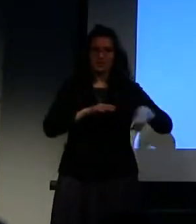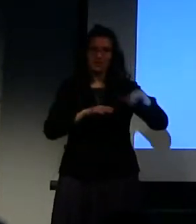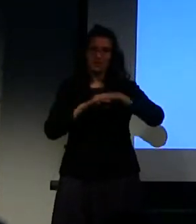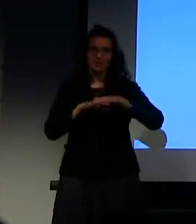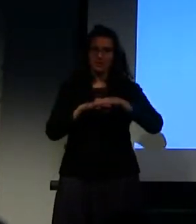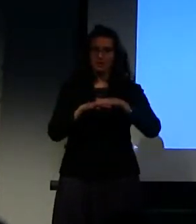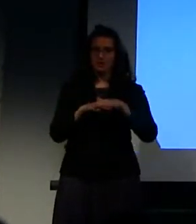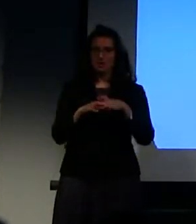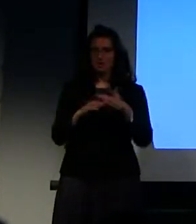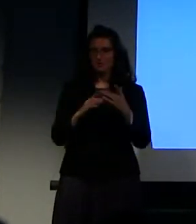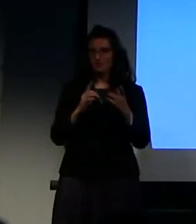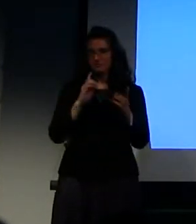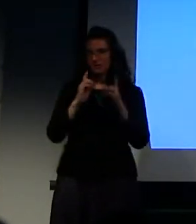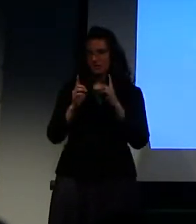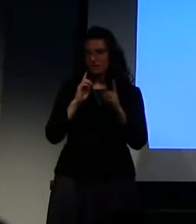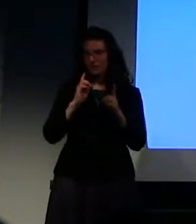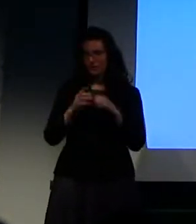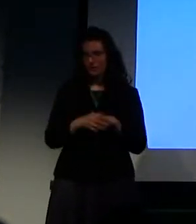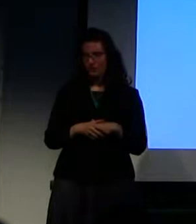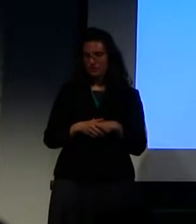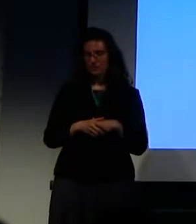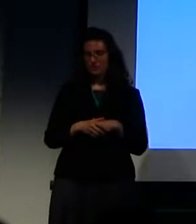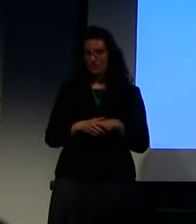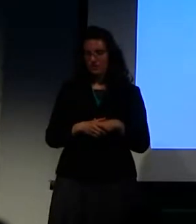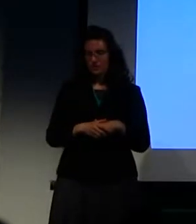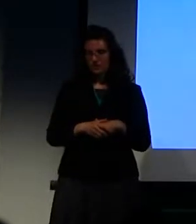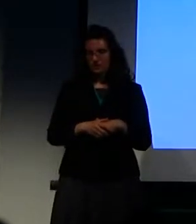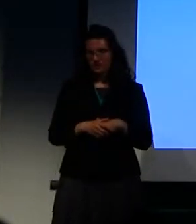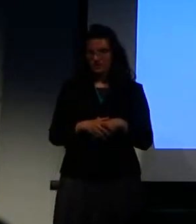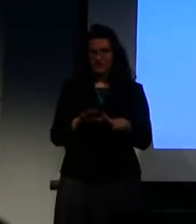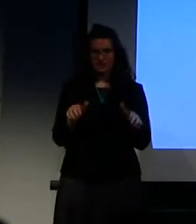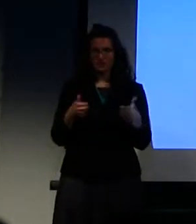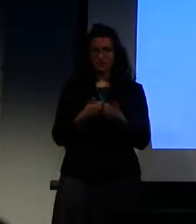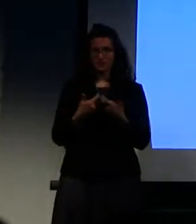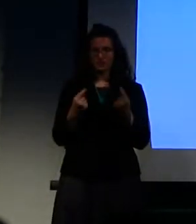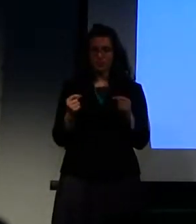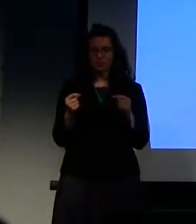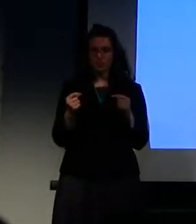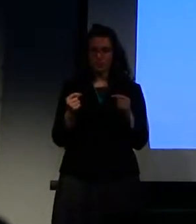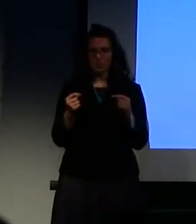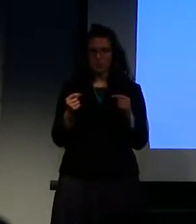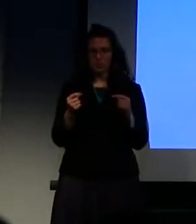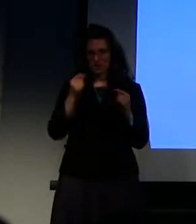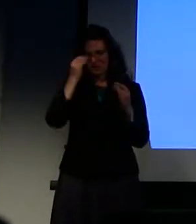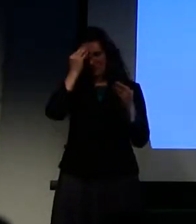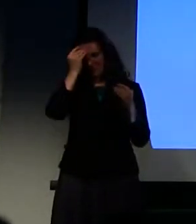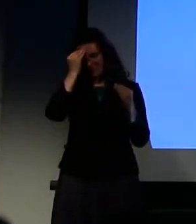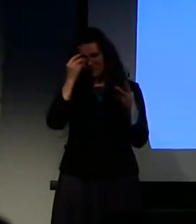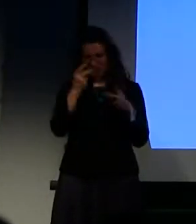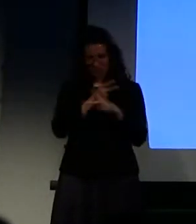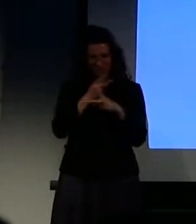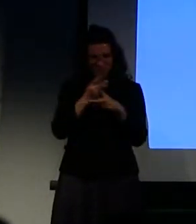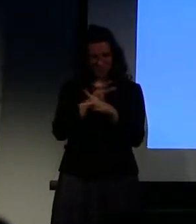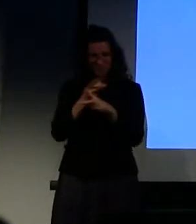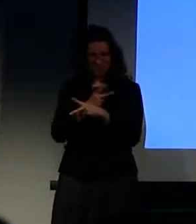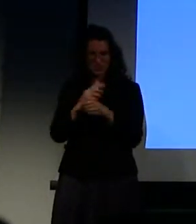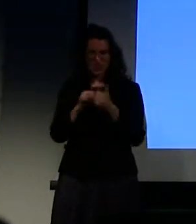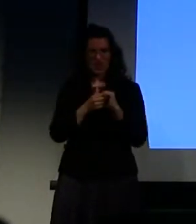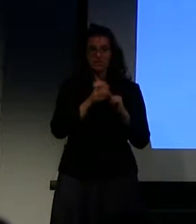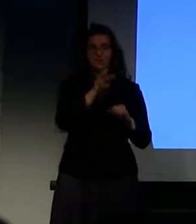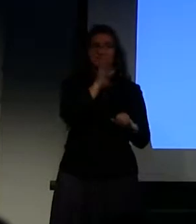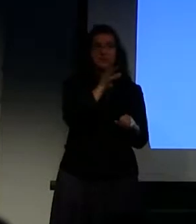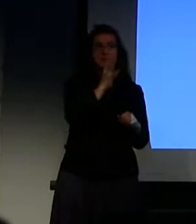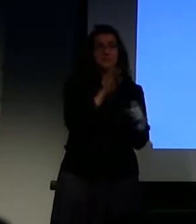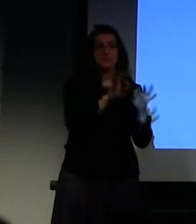the challenges of trying to think through how the recitation form is